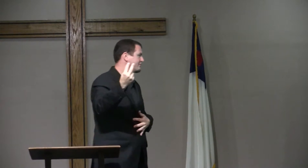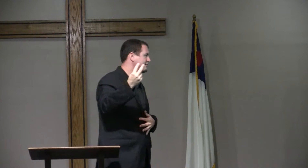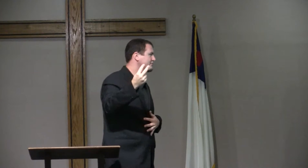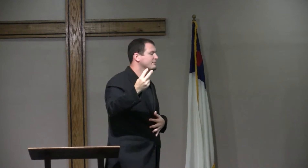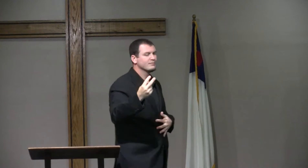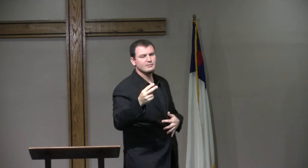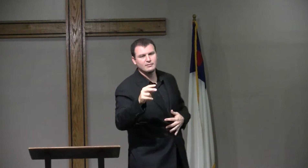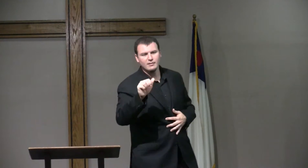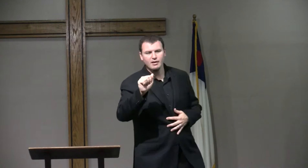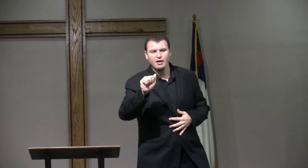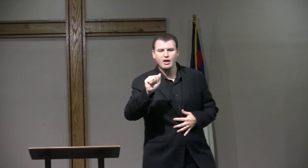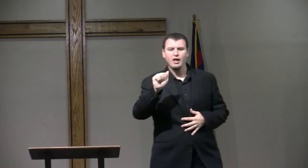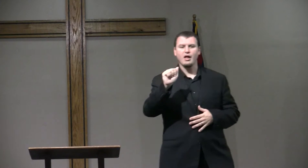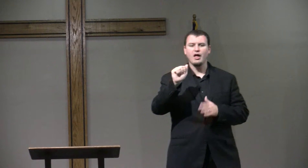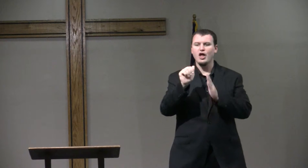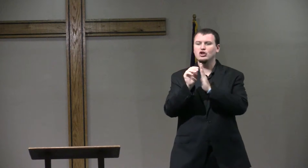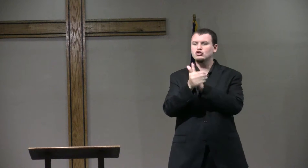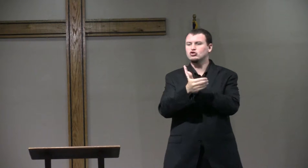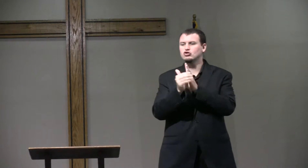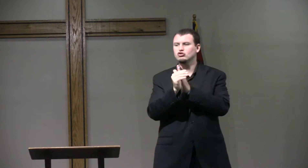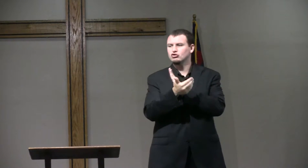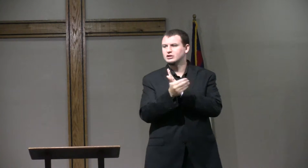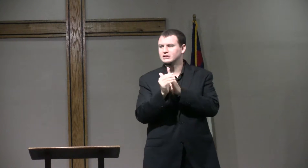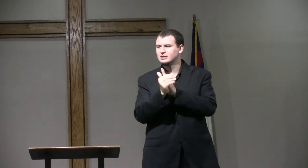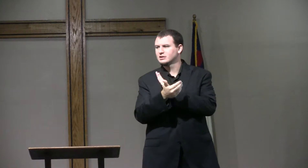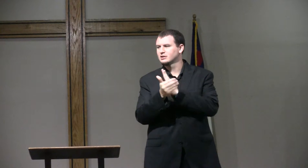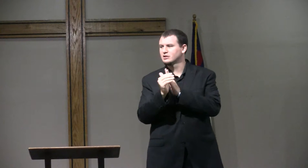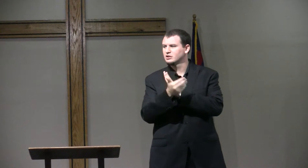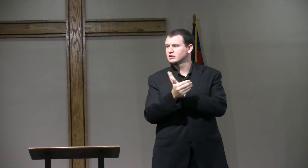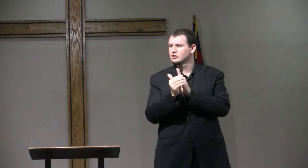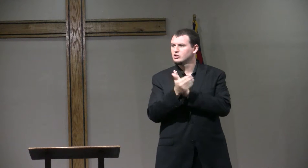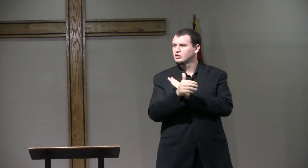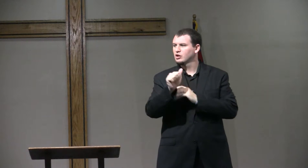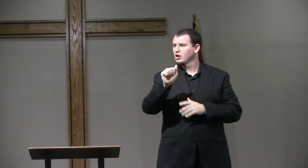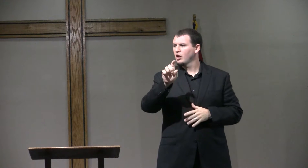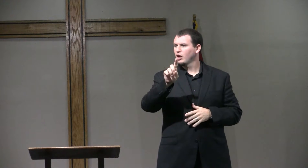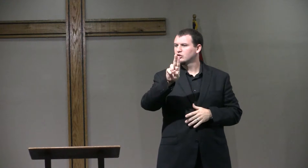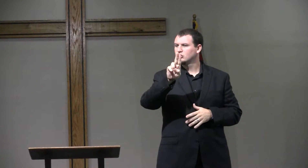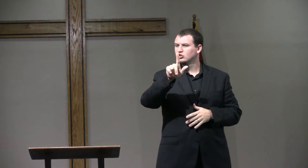Then we go on to the second thing Jesus mentions, adultery.